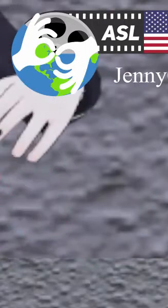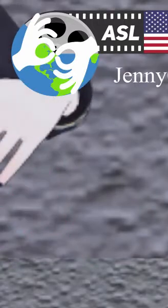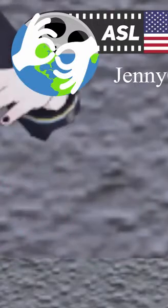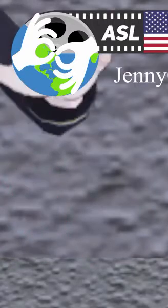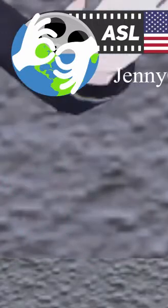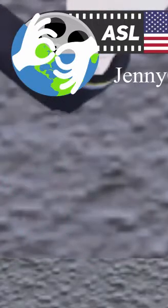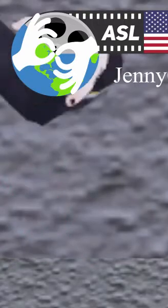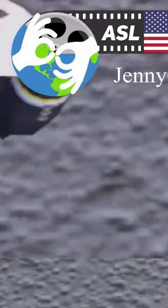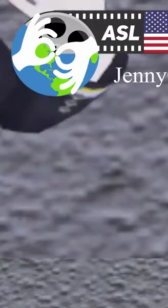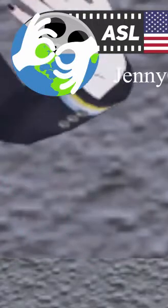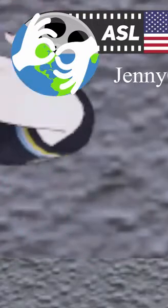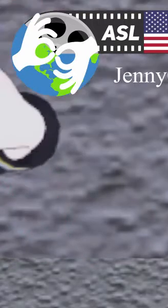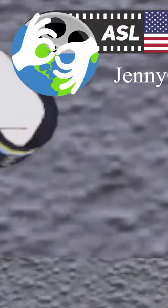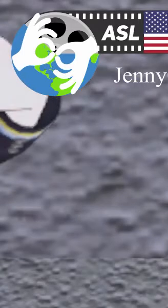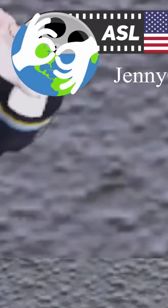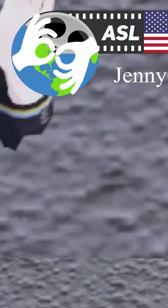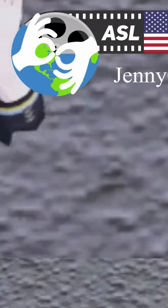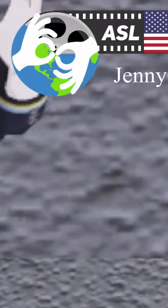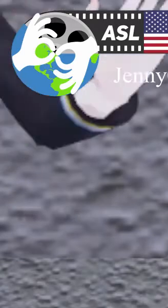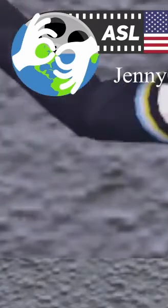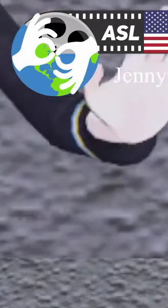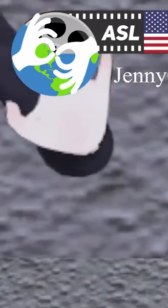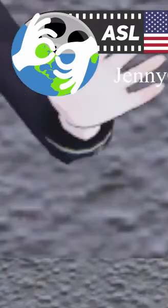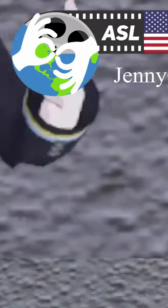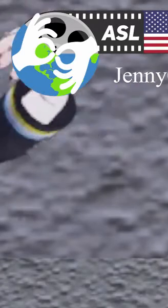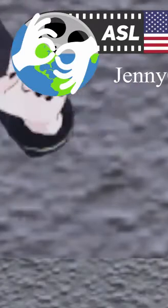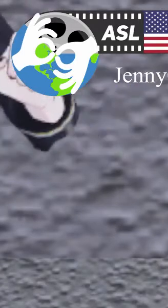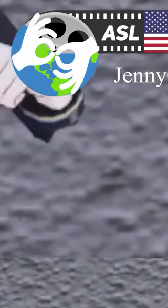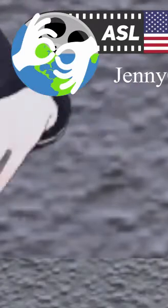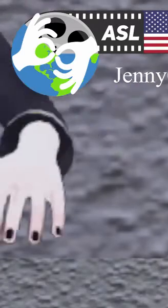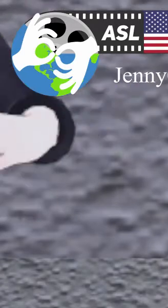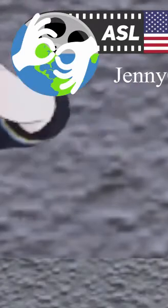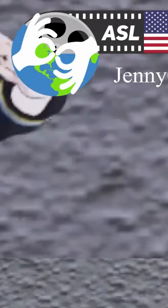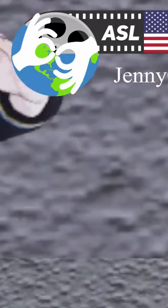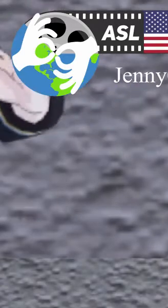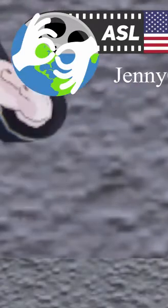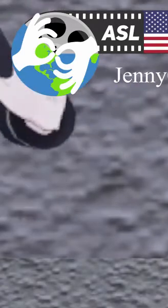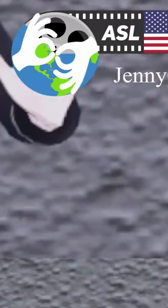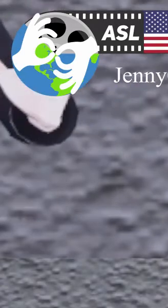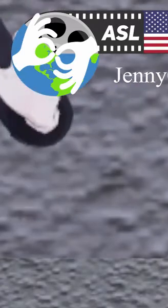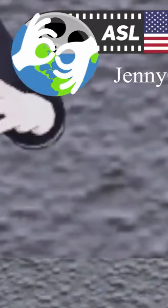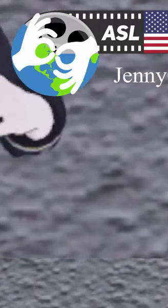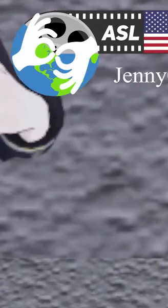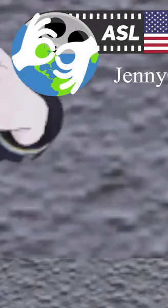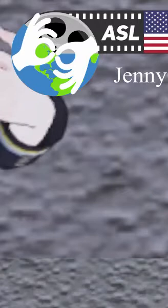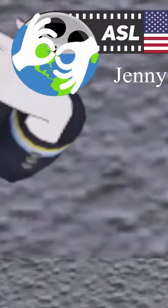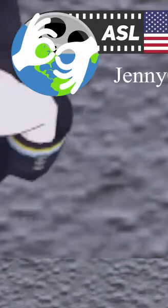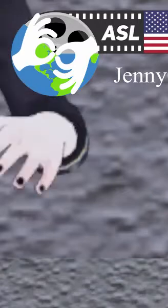It might be fun just to get you to interact. If you're embarrassed, you don't have to. You can choose to sit out, but get to know some of